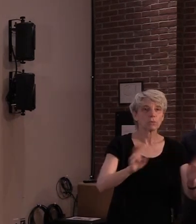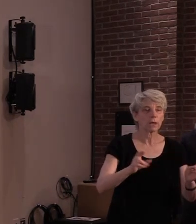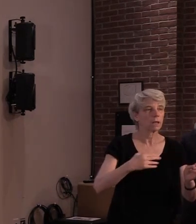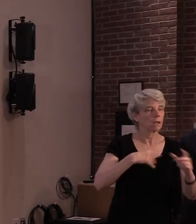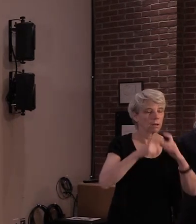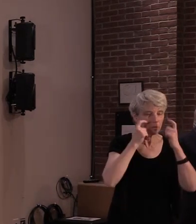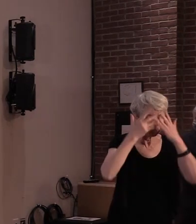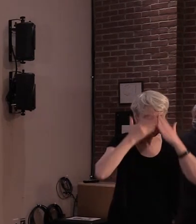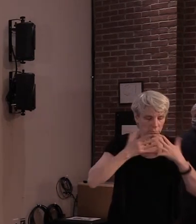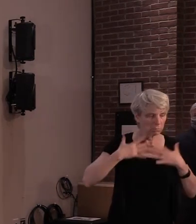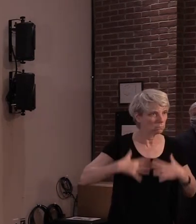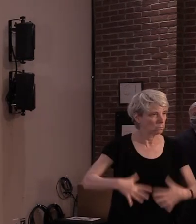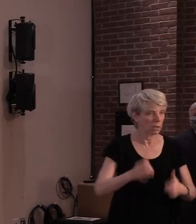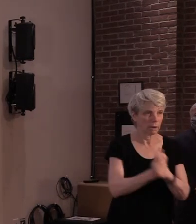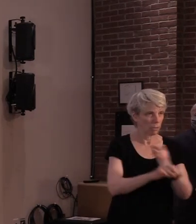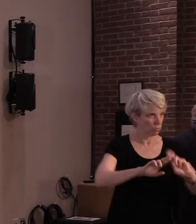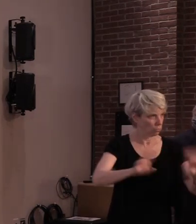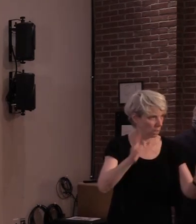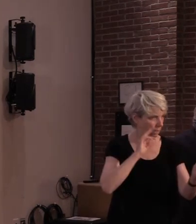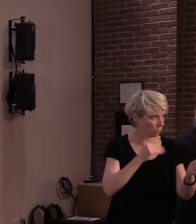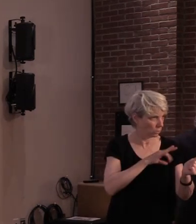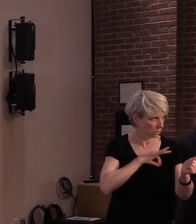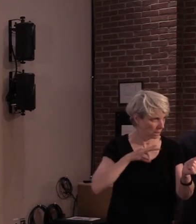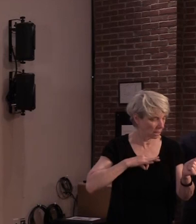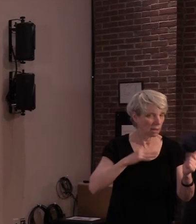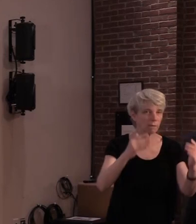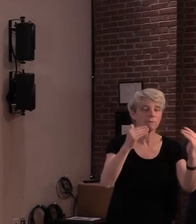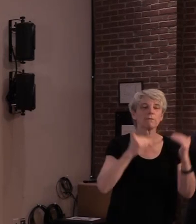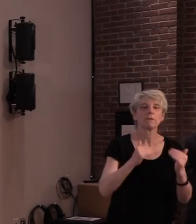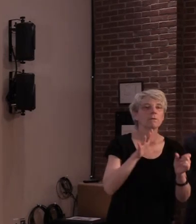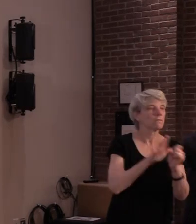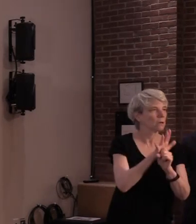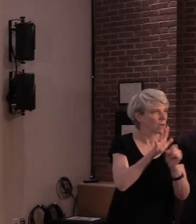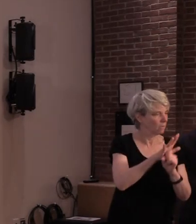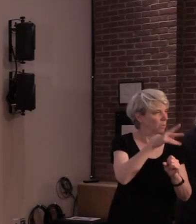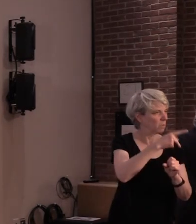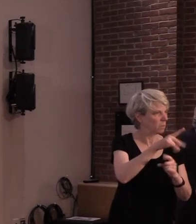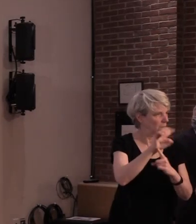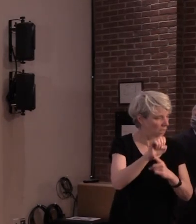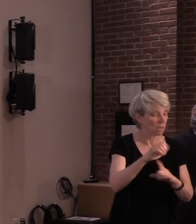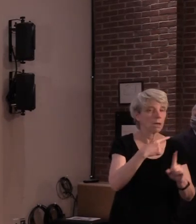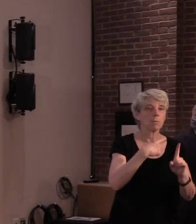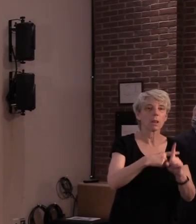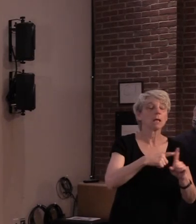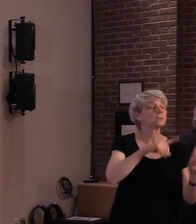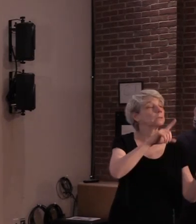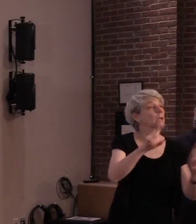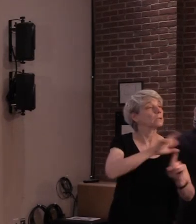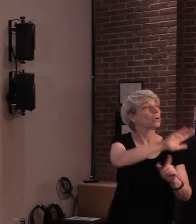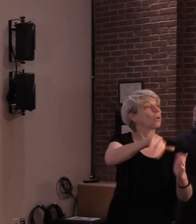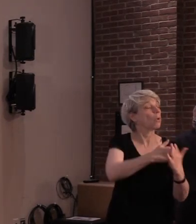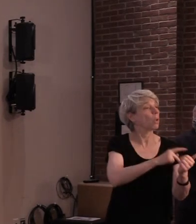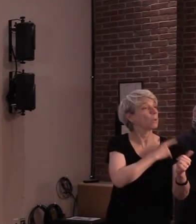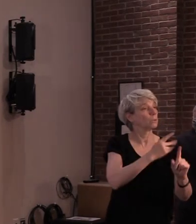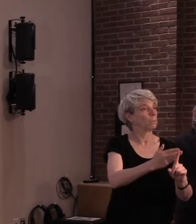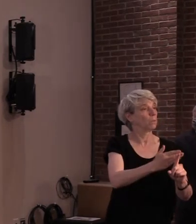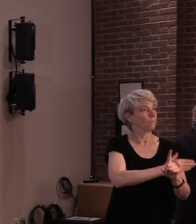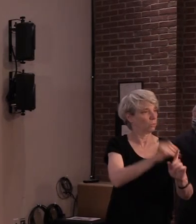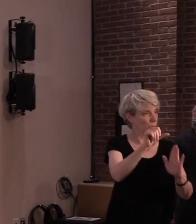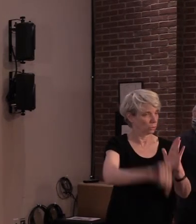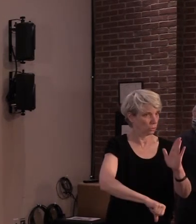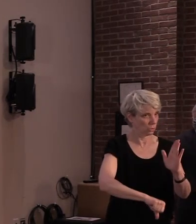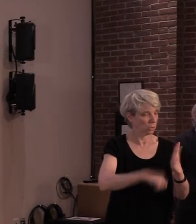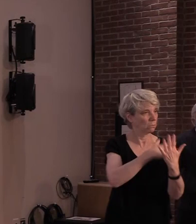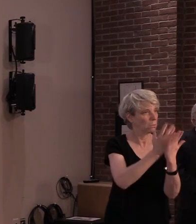clinicians and staff, having adequate supplies of PPE, and testing all patients undergoing surgery,